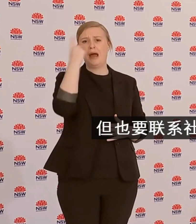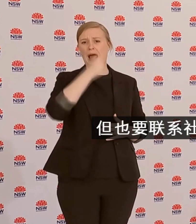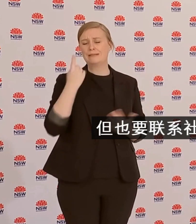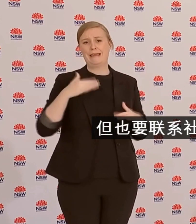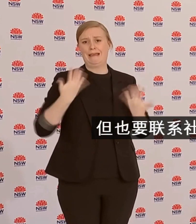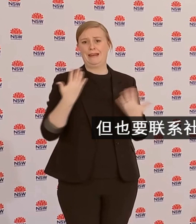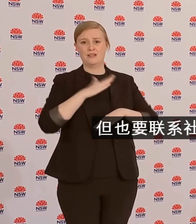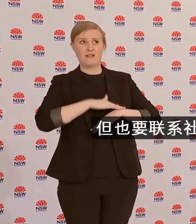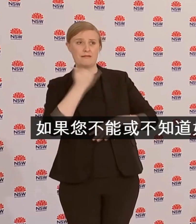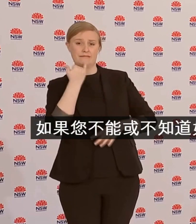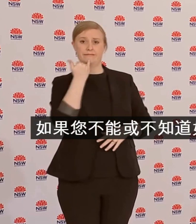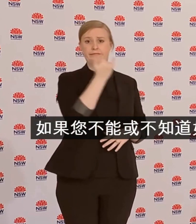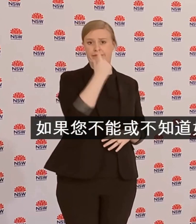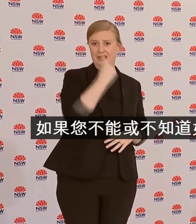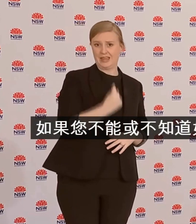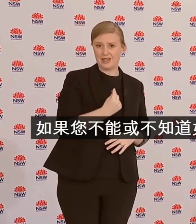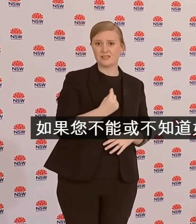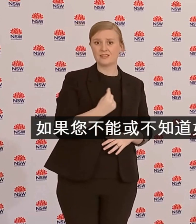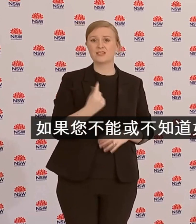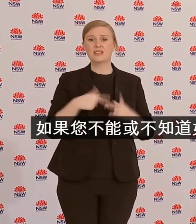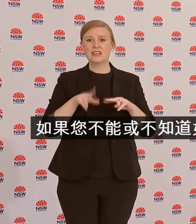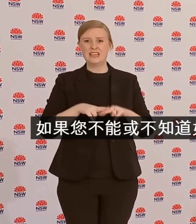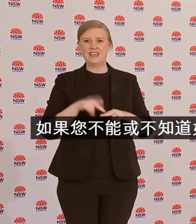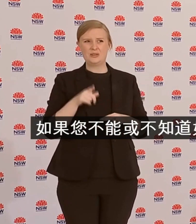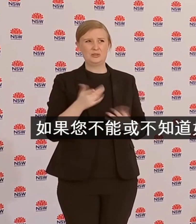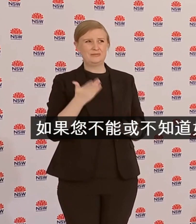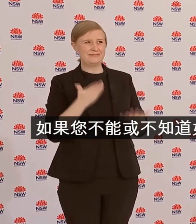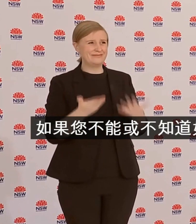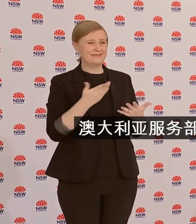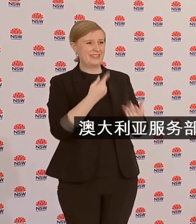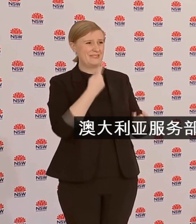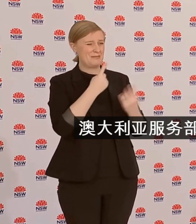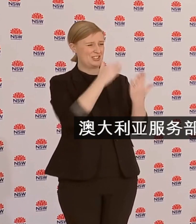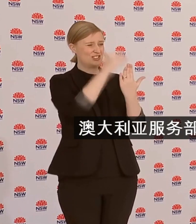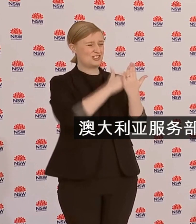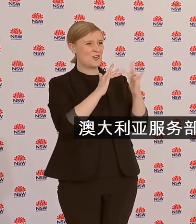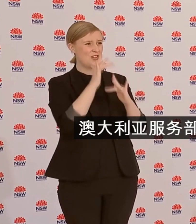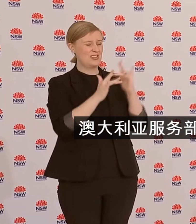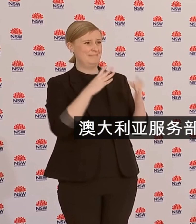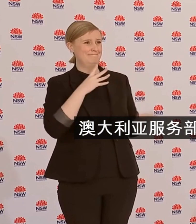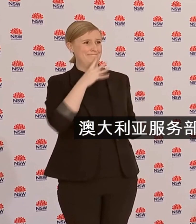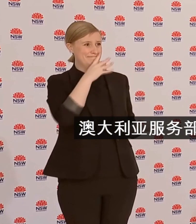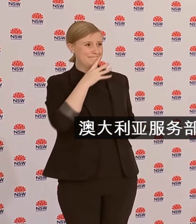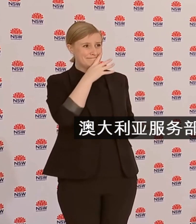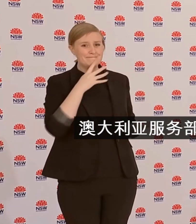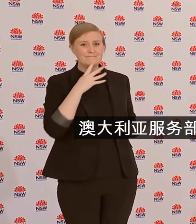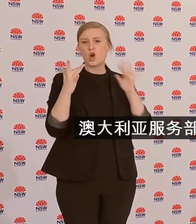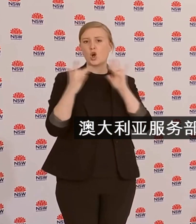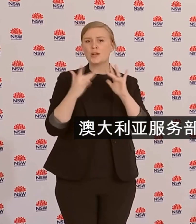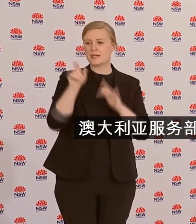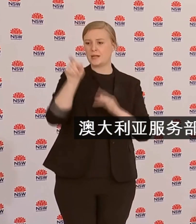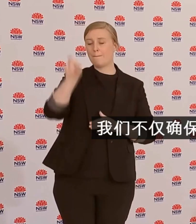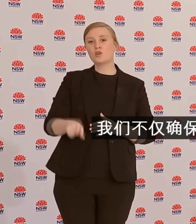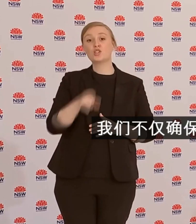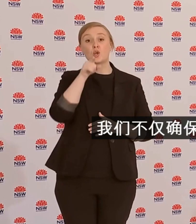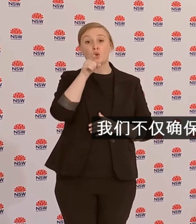leader or somebody you trust. If you can't or don't know how to access through Service New South Wales or Services Australia, go through somebody you